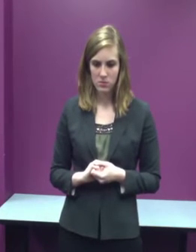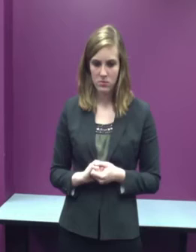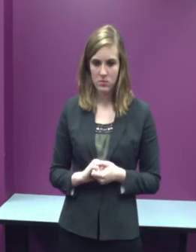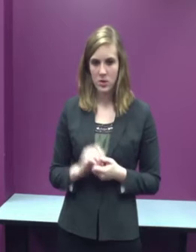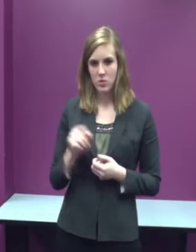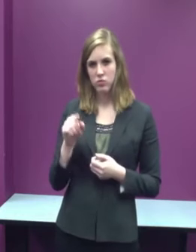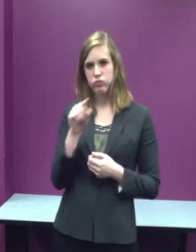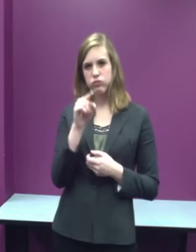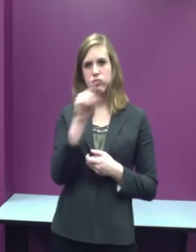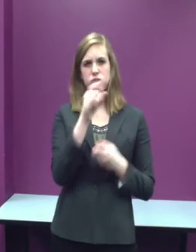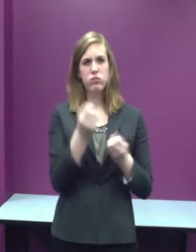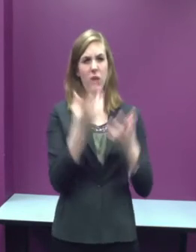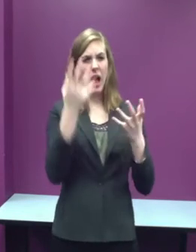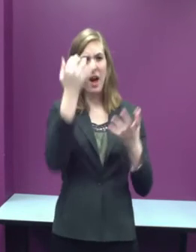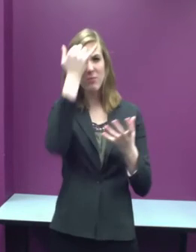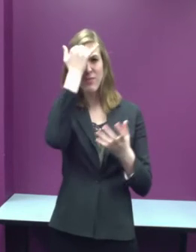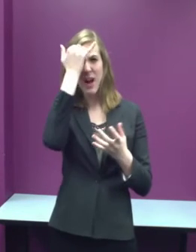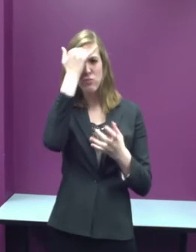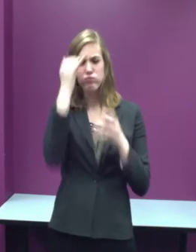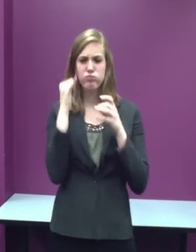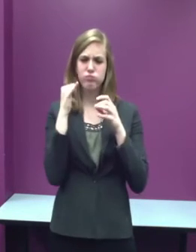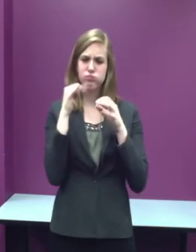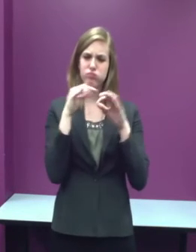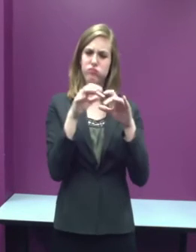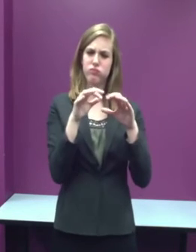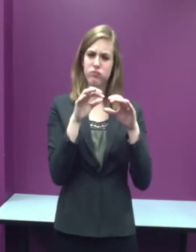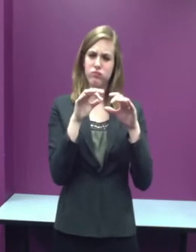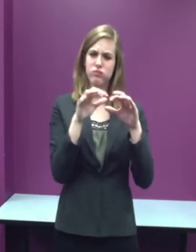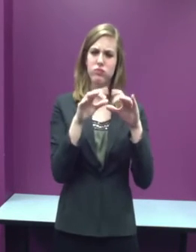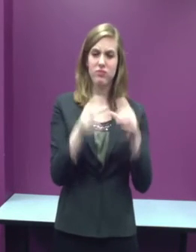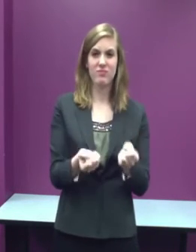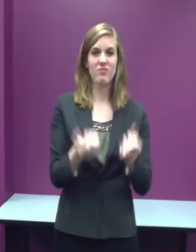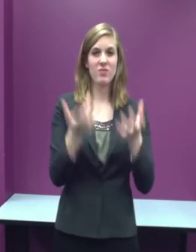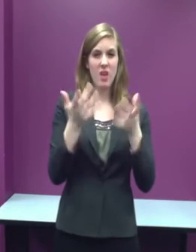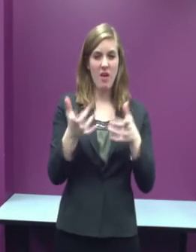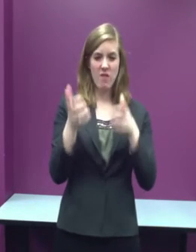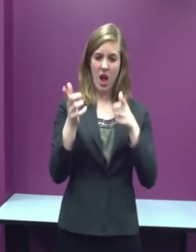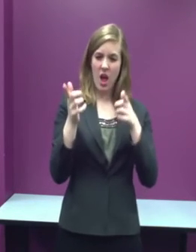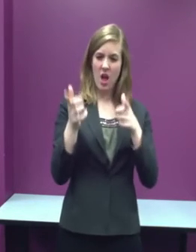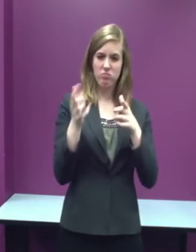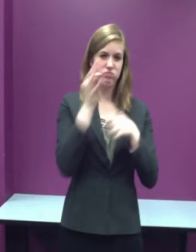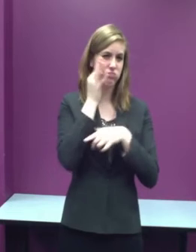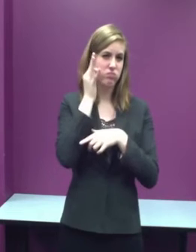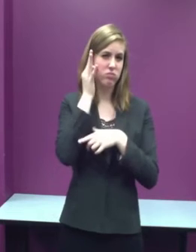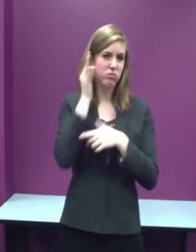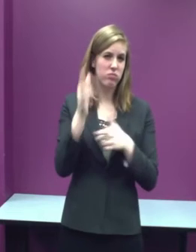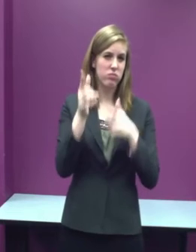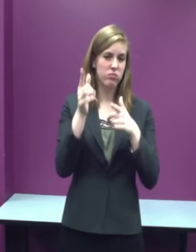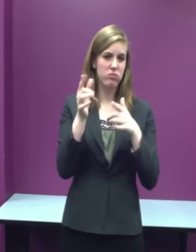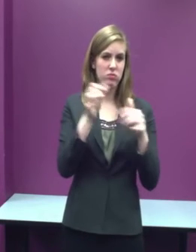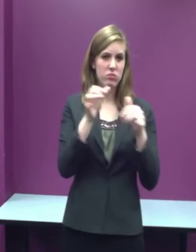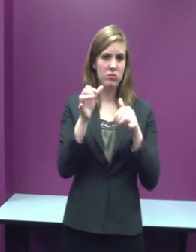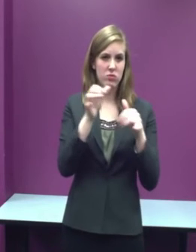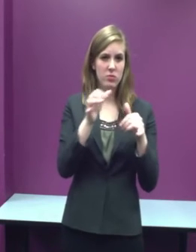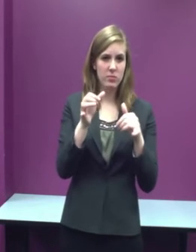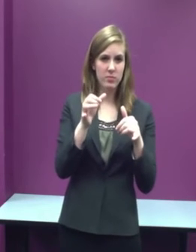Lewis and Clark were under orders to be friendly with native tribes. Gentlemen, we have been sent. Lewis